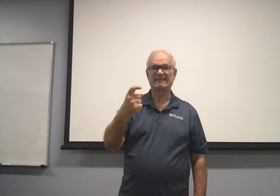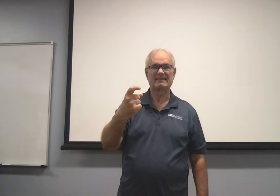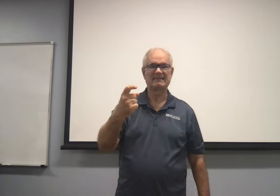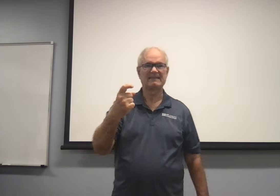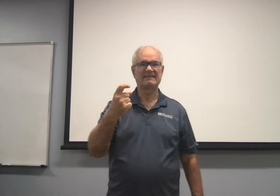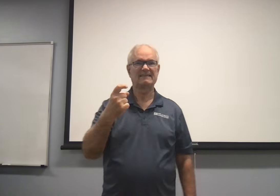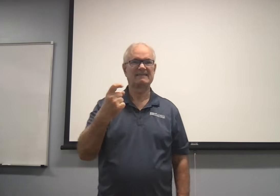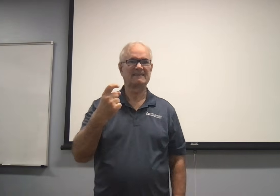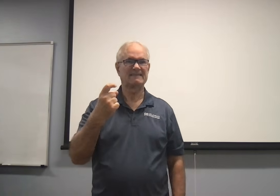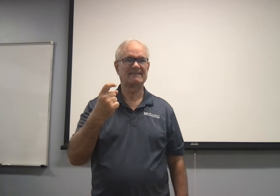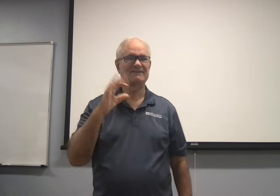Fix.